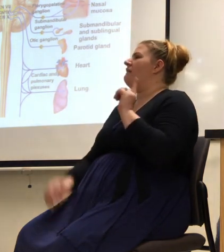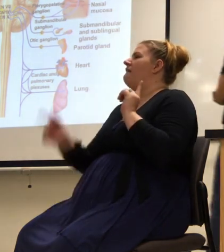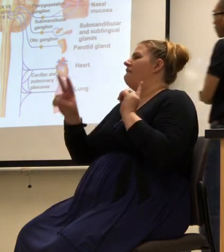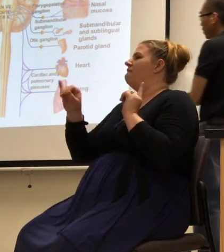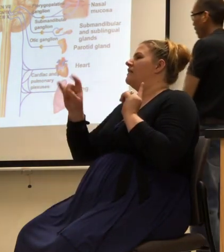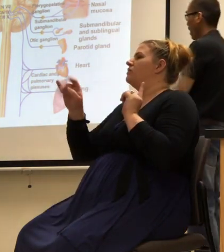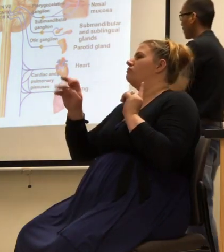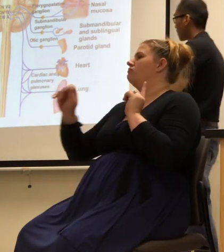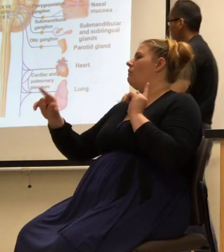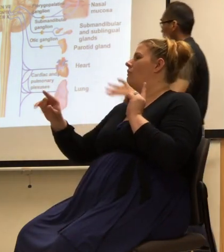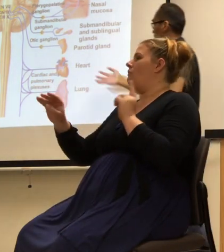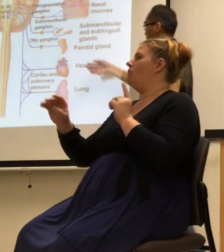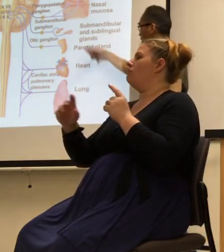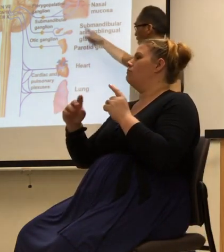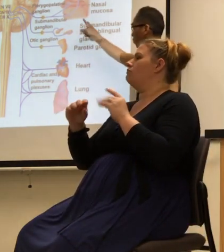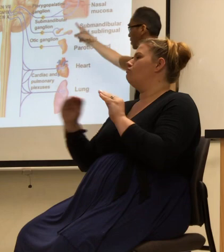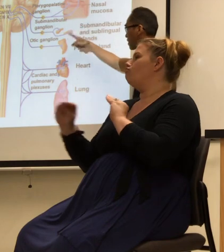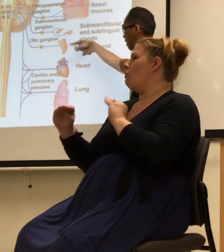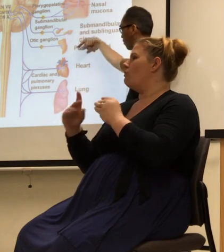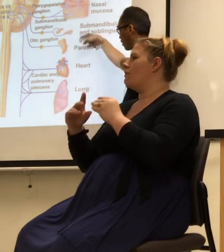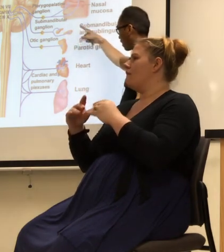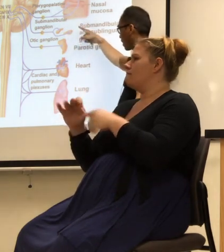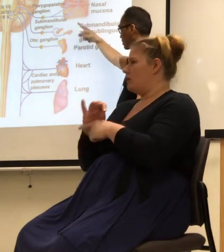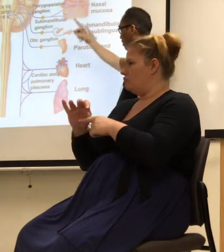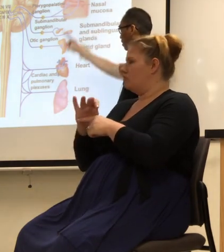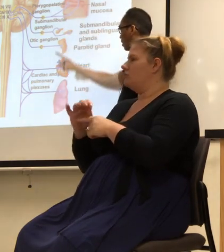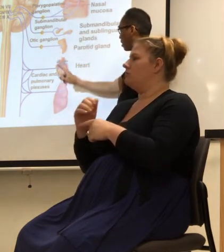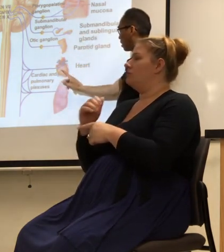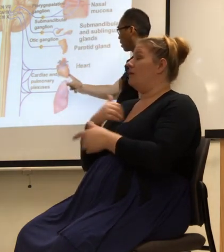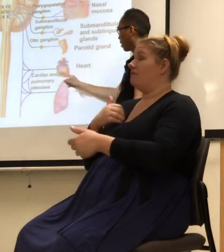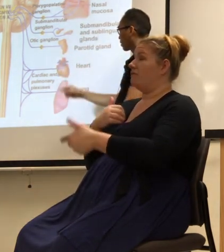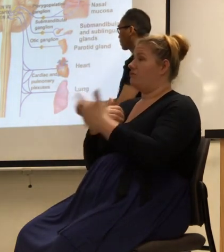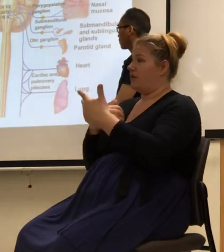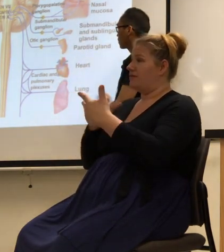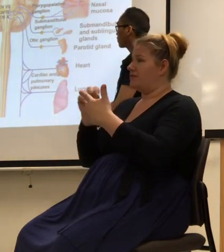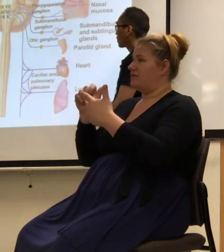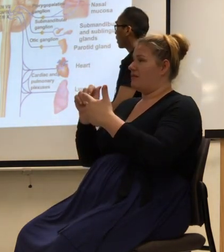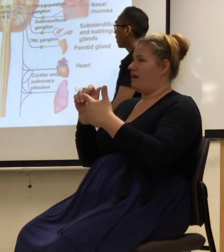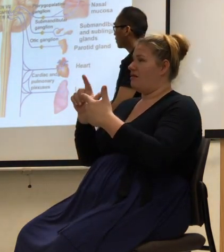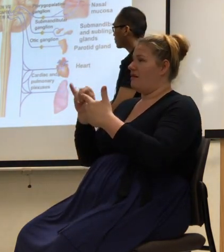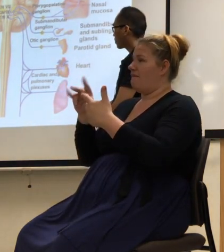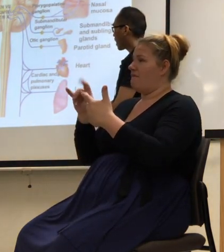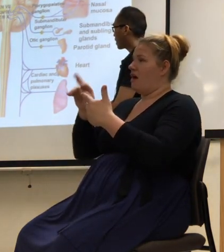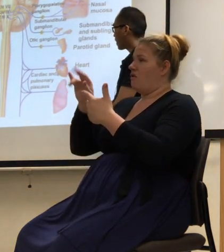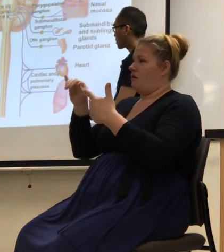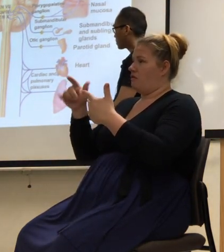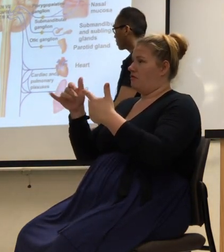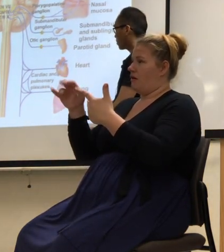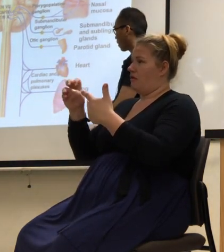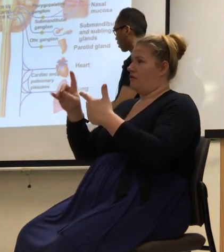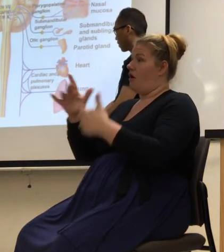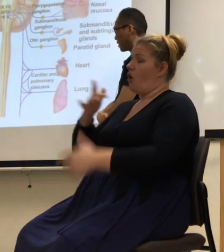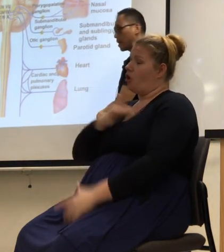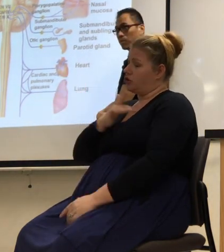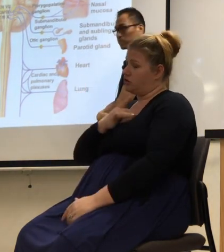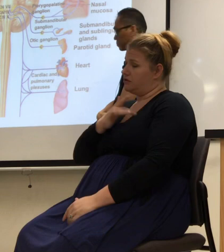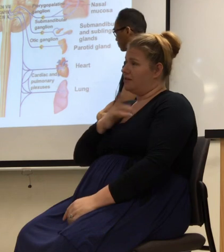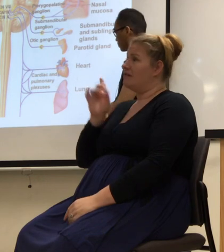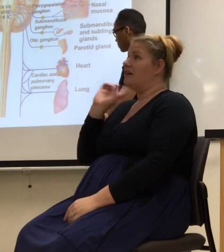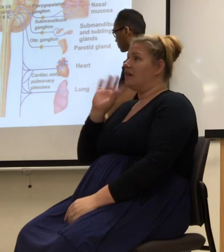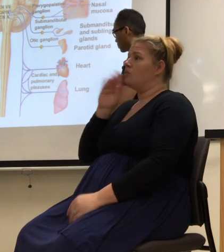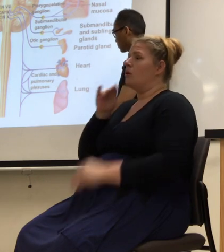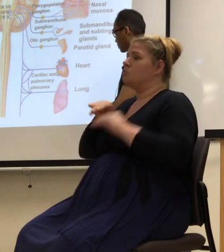is another salivary gland. So we got three salivary glands there. Heart. This will kind of like slow the heart rate